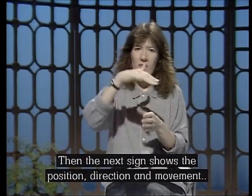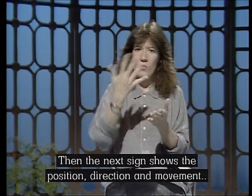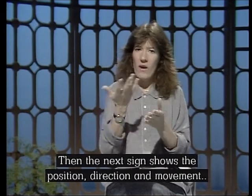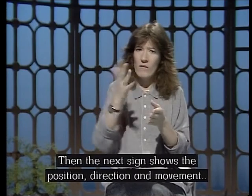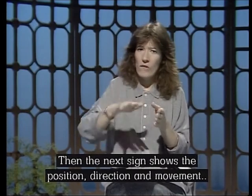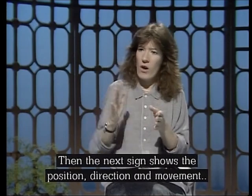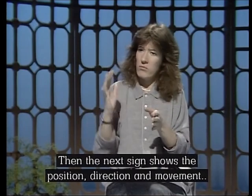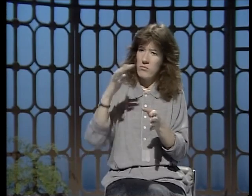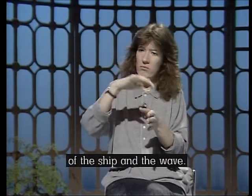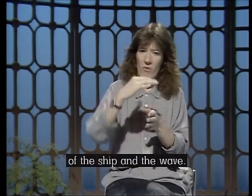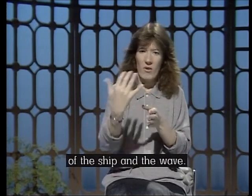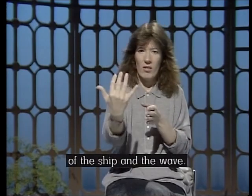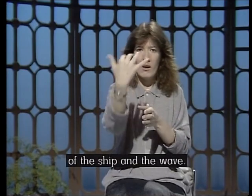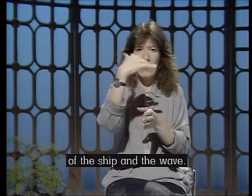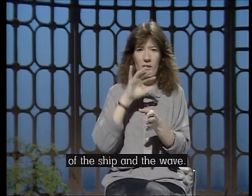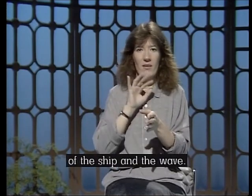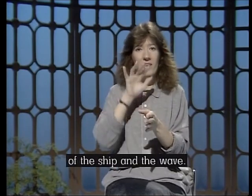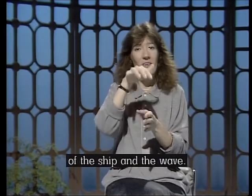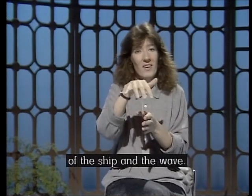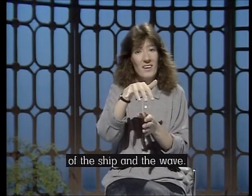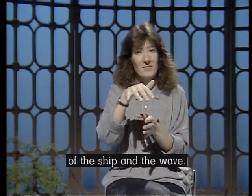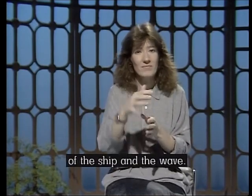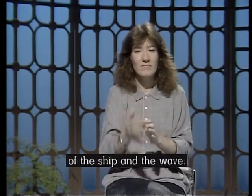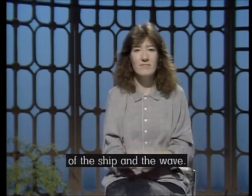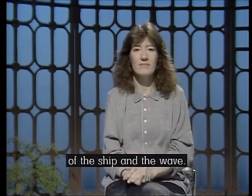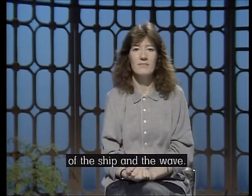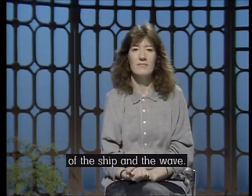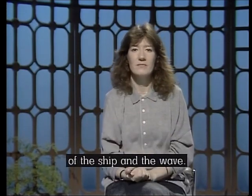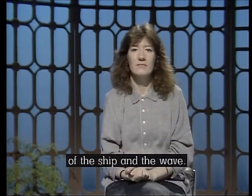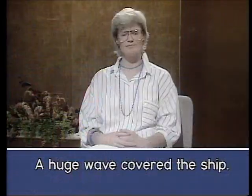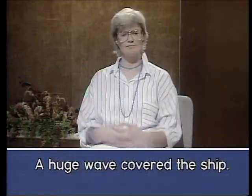wave, the direction they were travelling, and the movement of the wave.